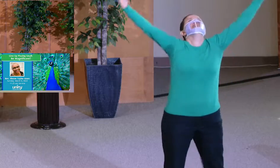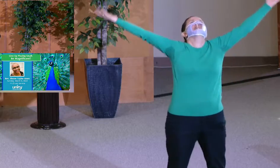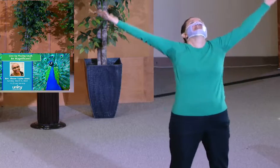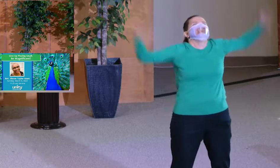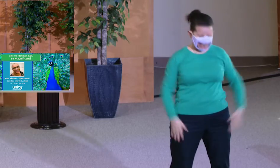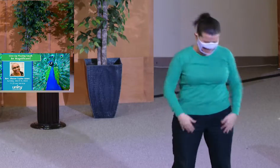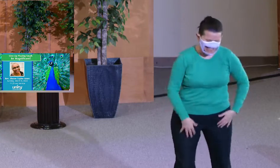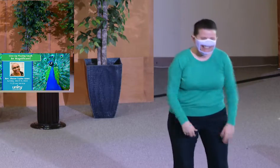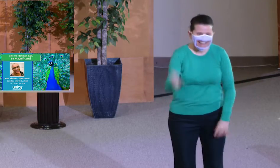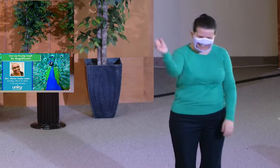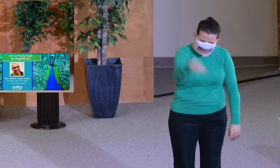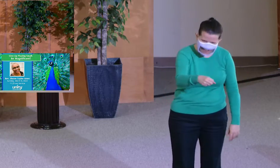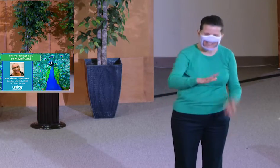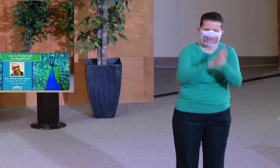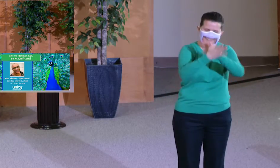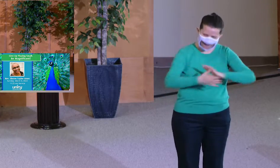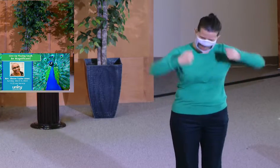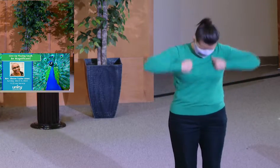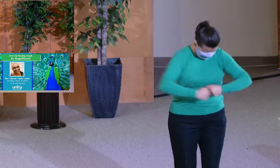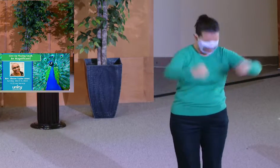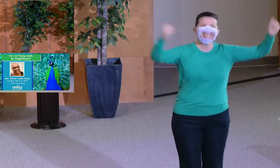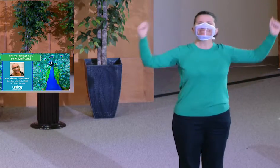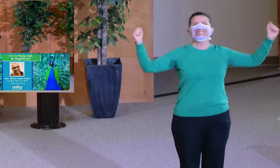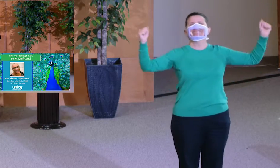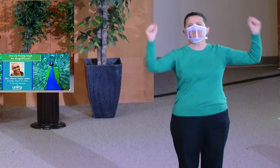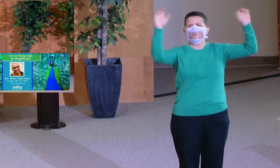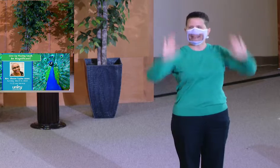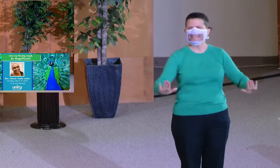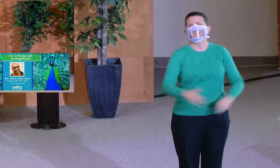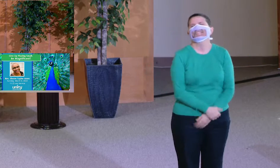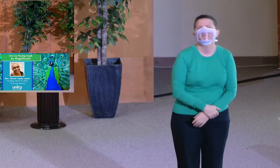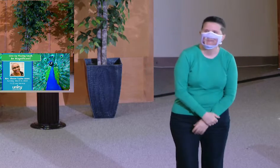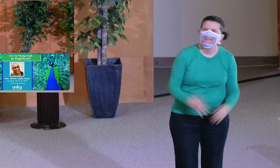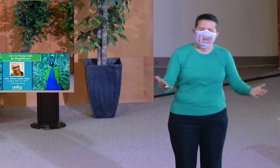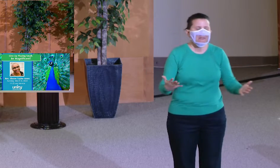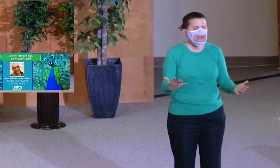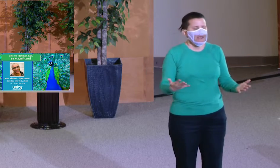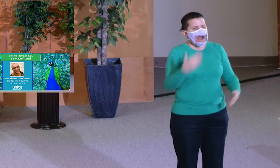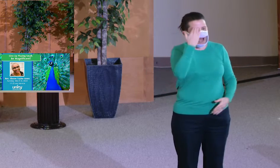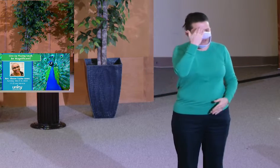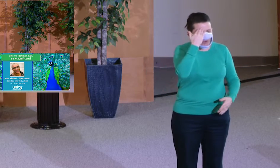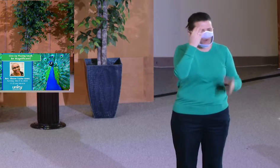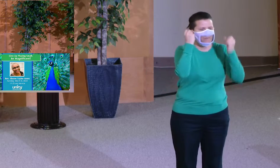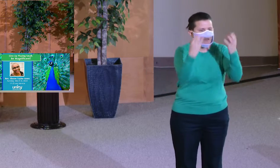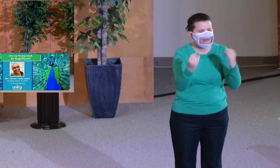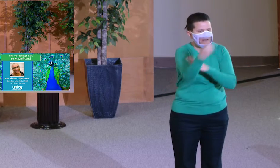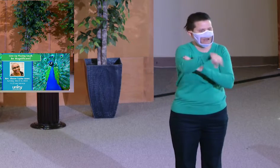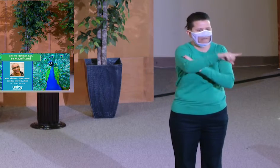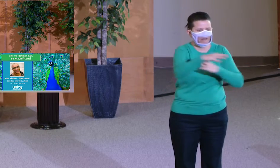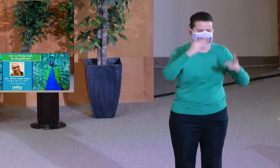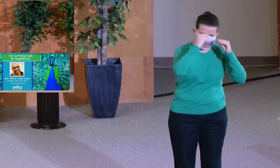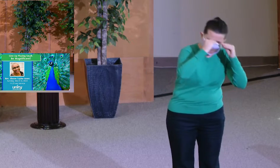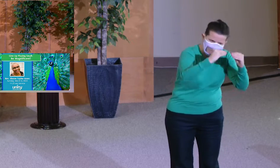magnificent. It is time. It is time. So I know so many of us have been conditioned to